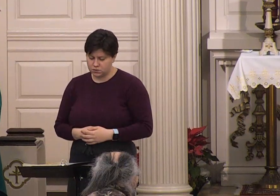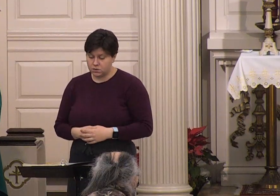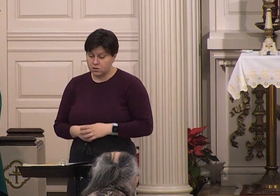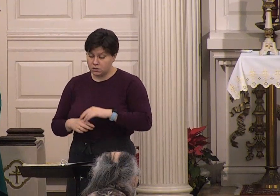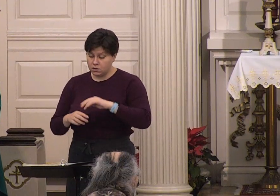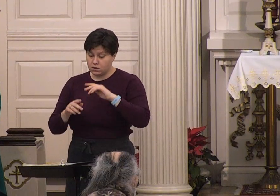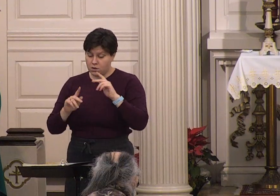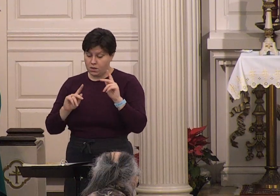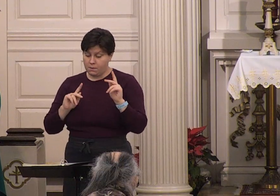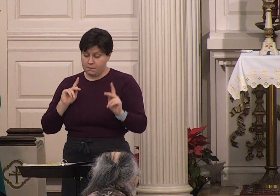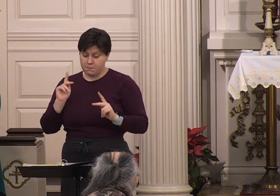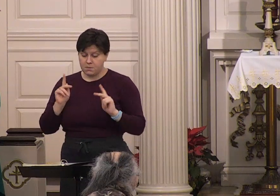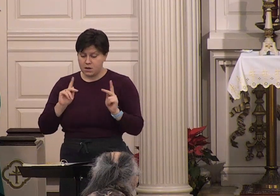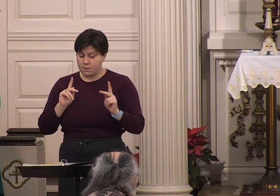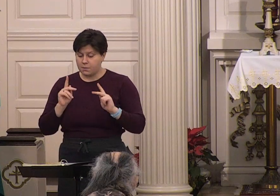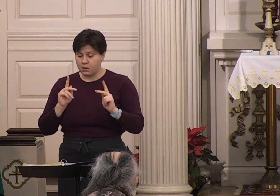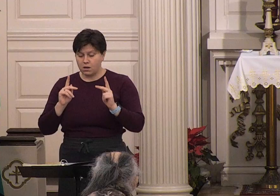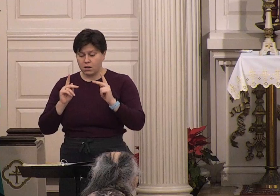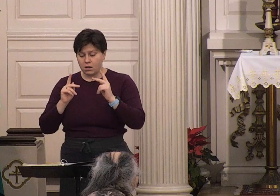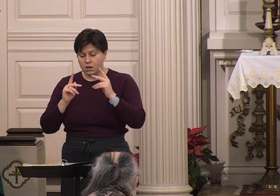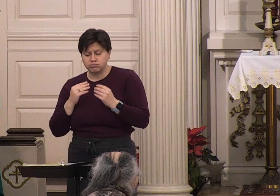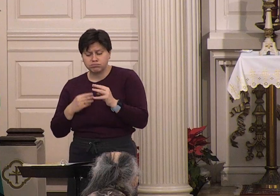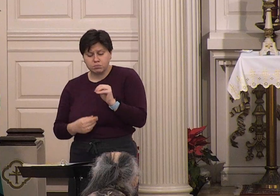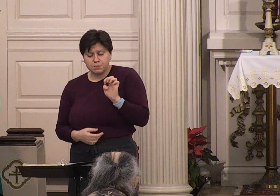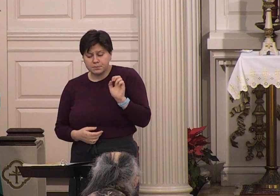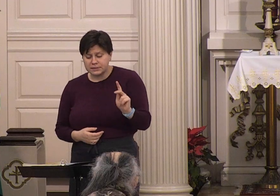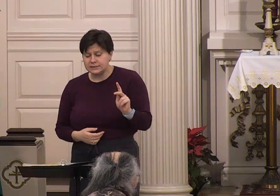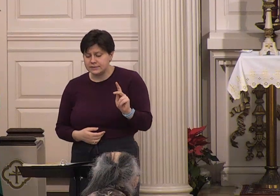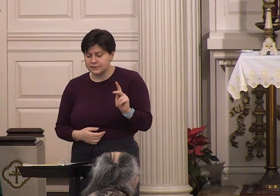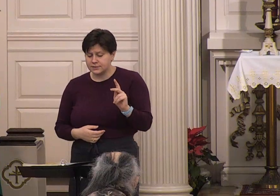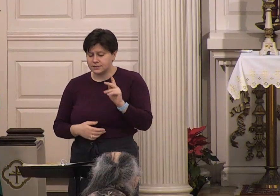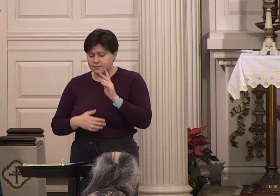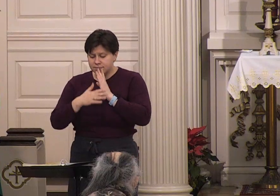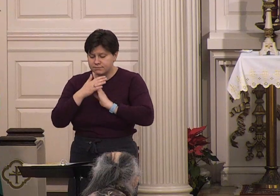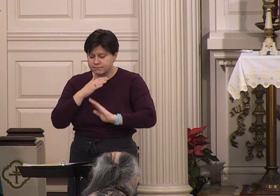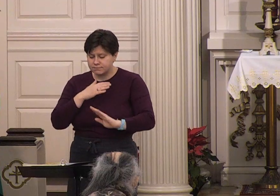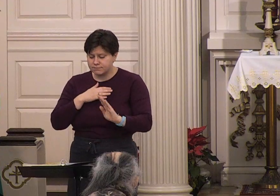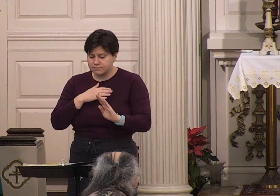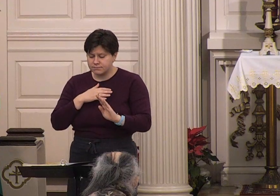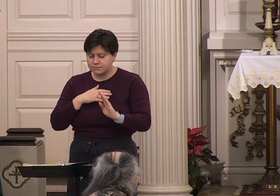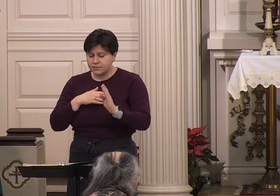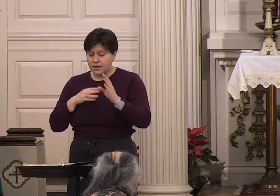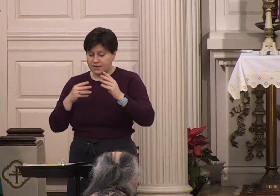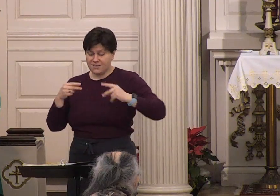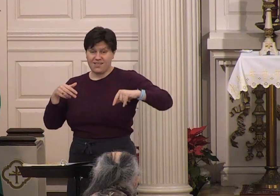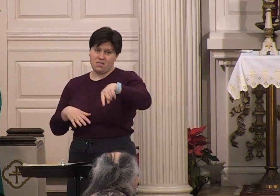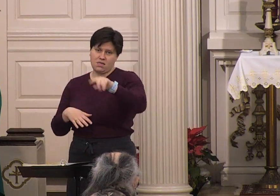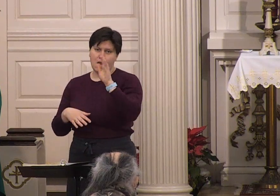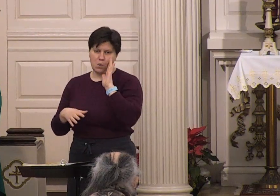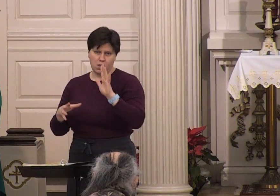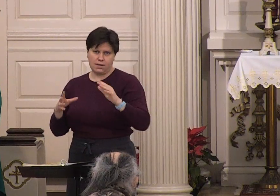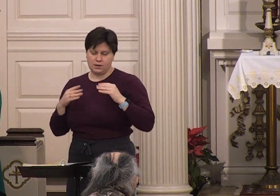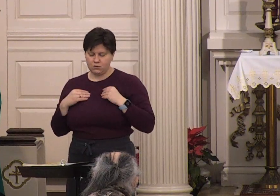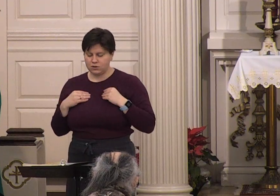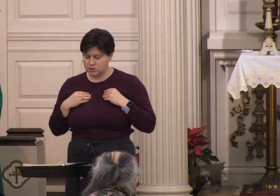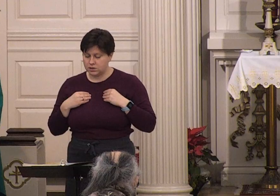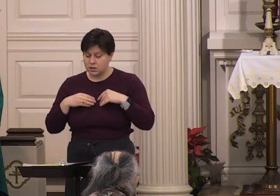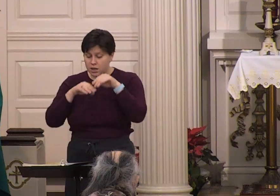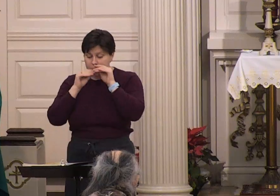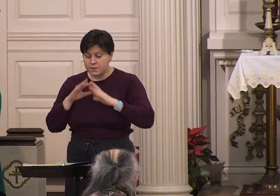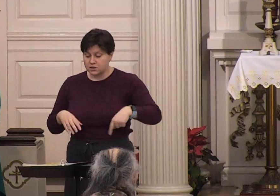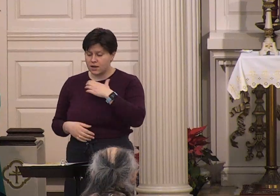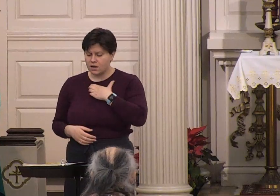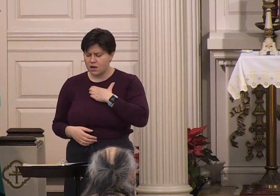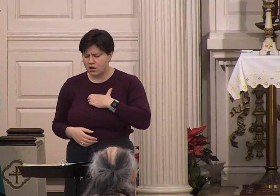Blessed are the meek, for they will inherit the land. Blessed are they who hunger and